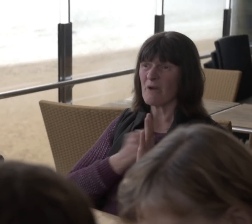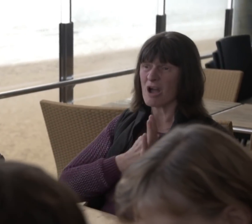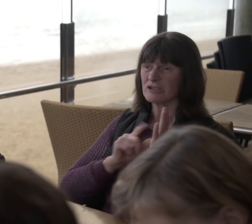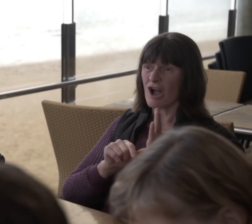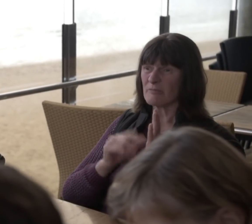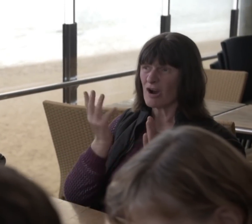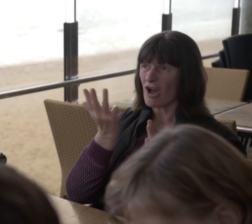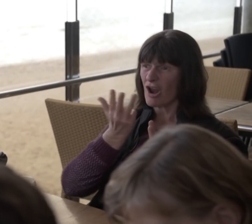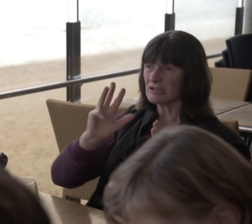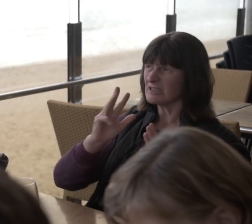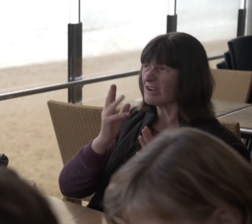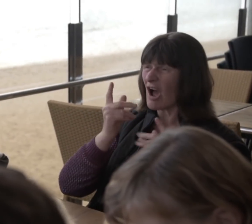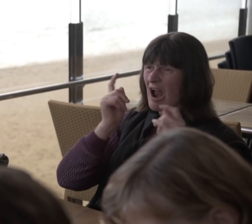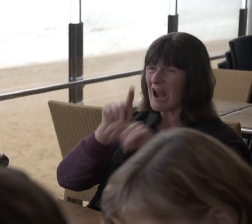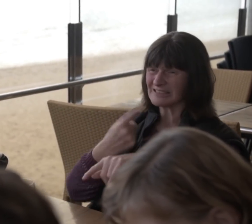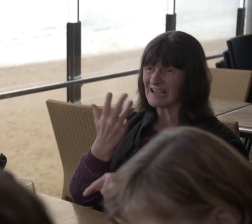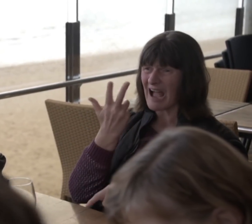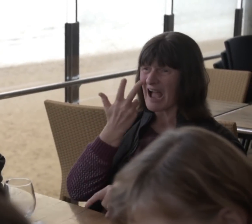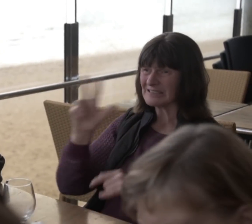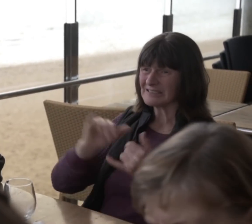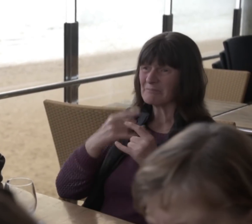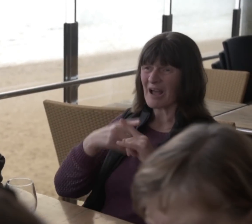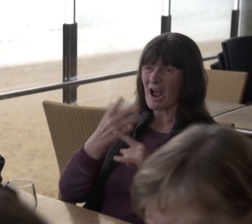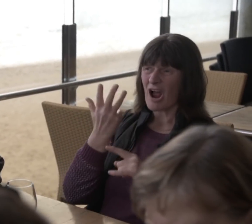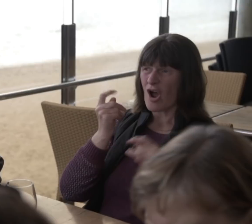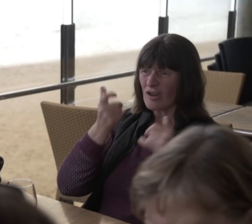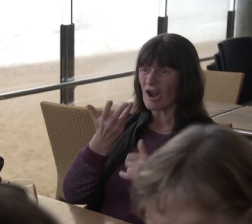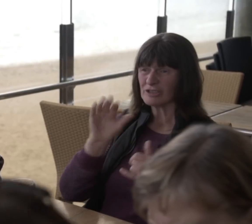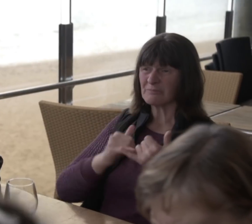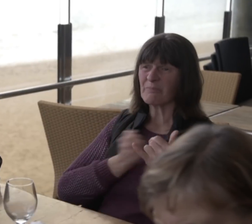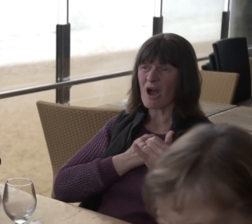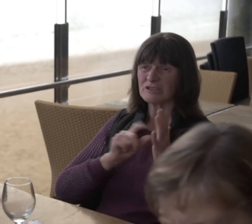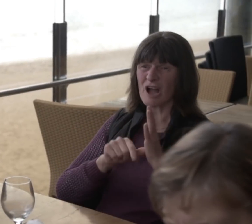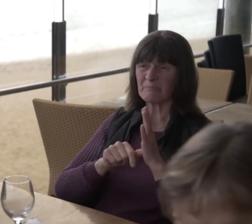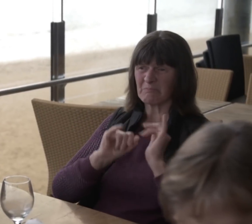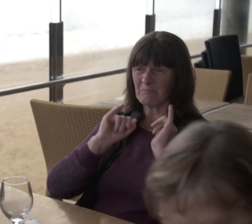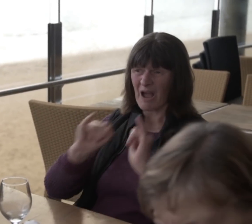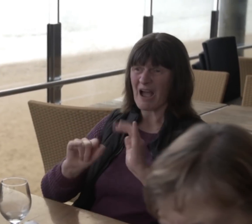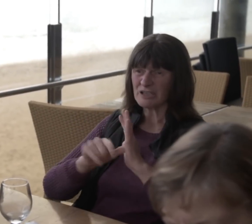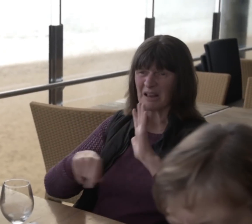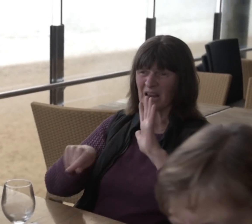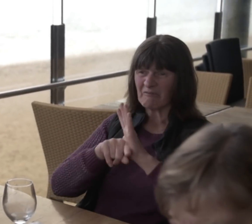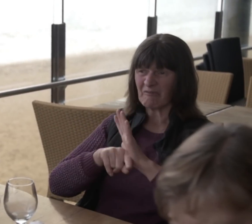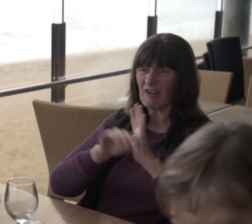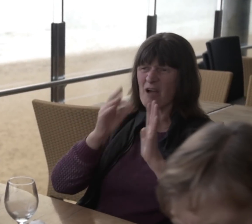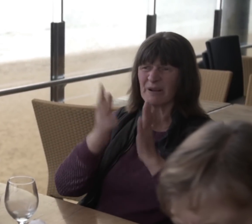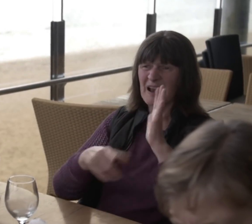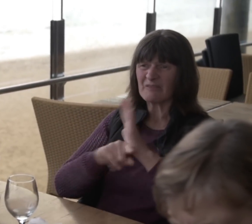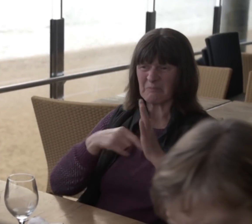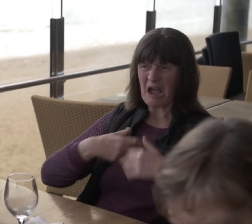really bad. In the late 80s, early 90s, the stage that I went through, it was quite negative. I was a very angry